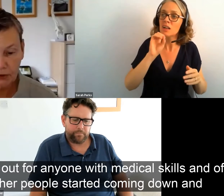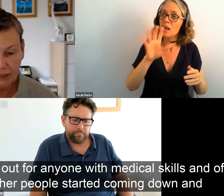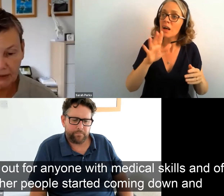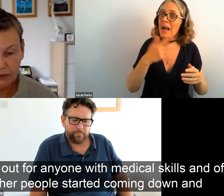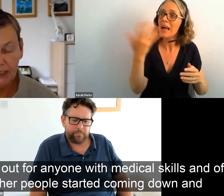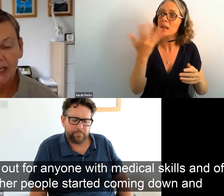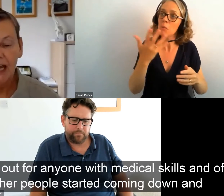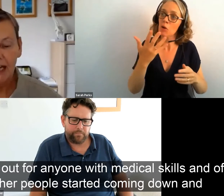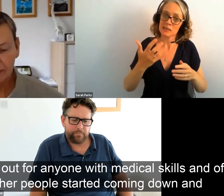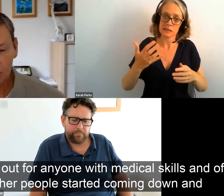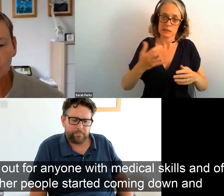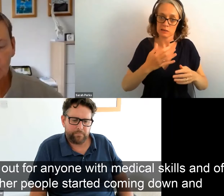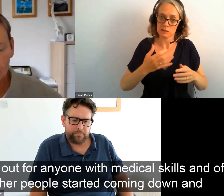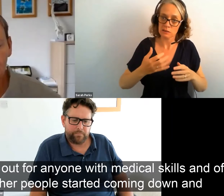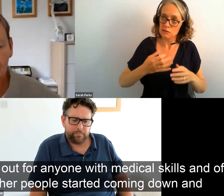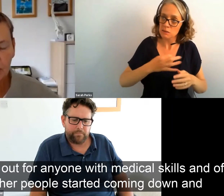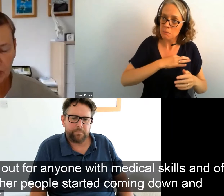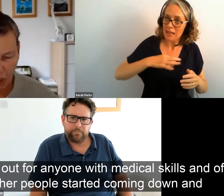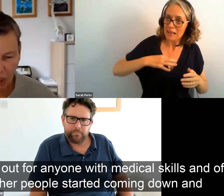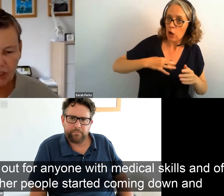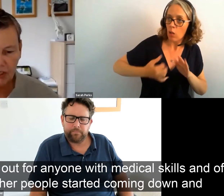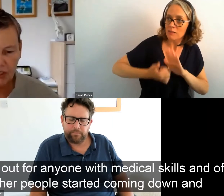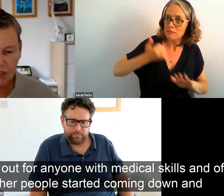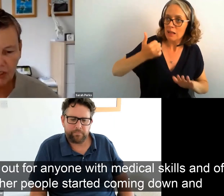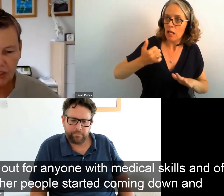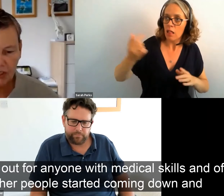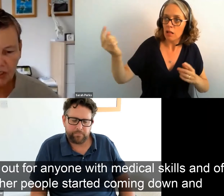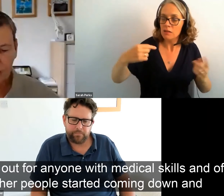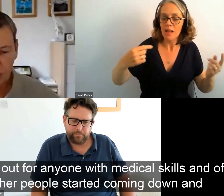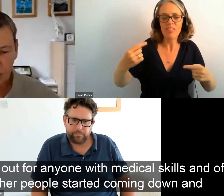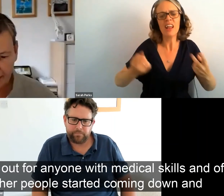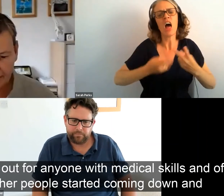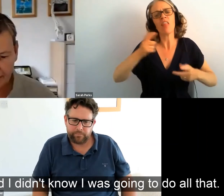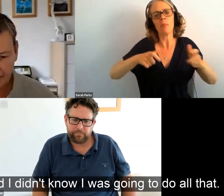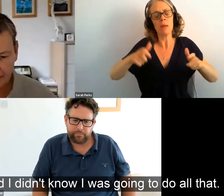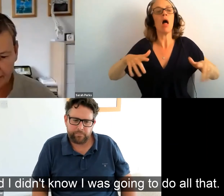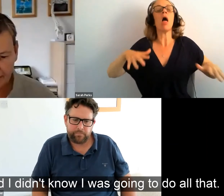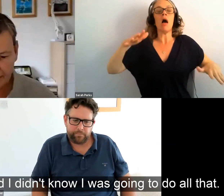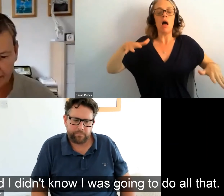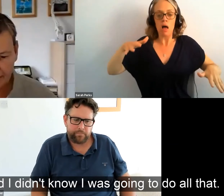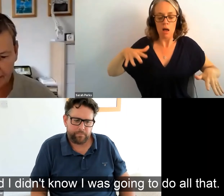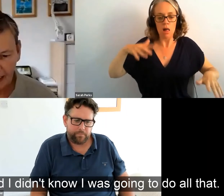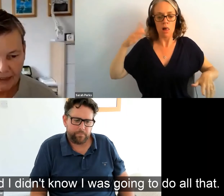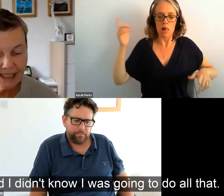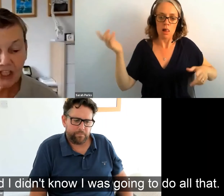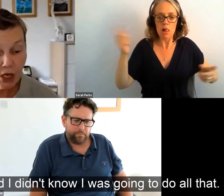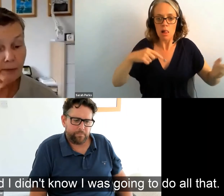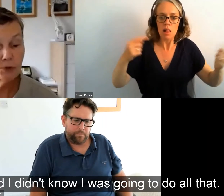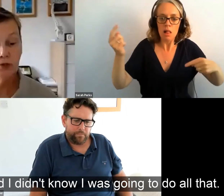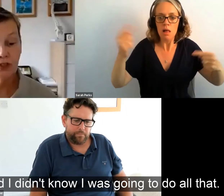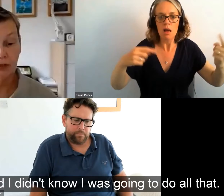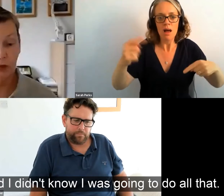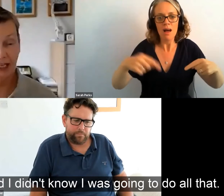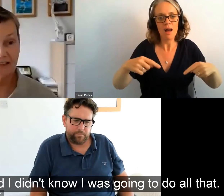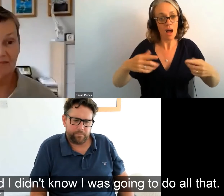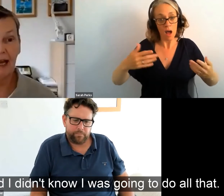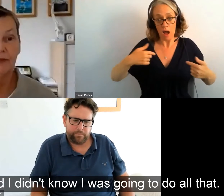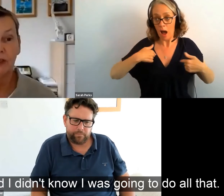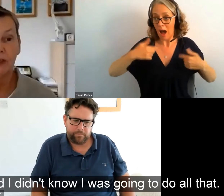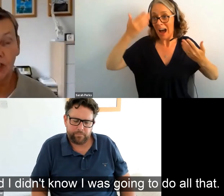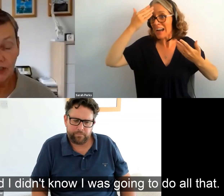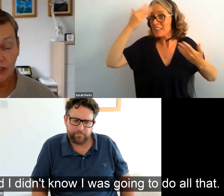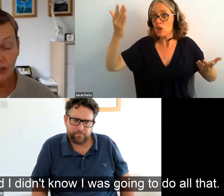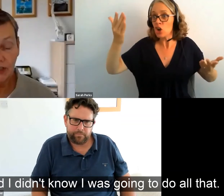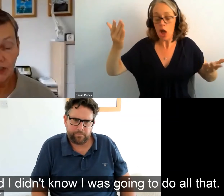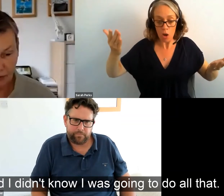medical skills, and of course other people started coming then and joining. I didn't know I was going to